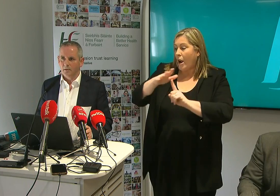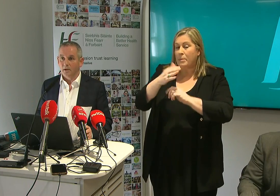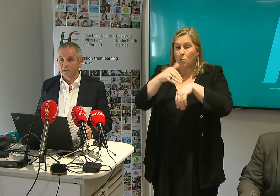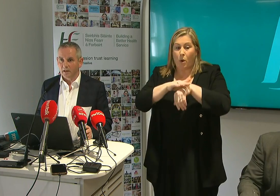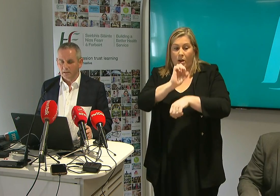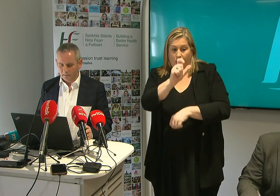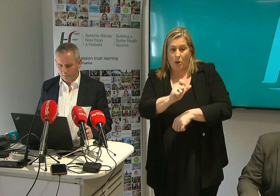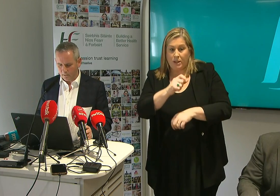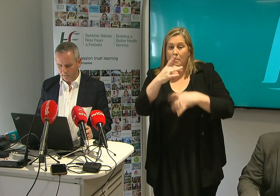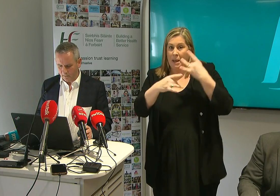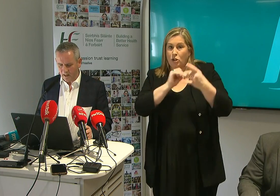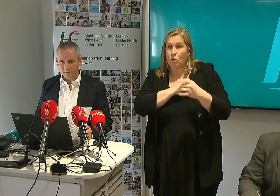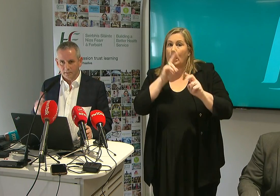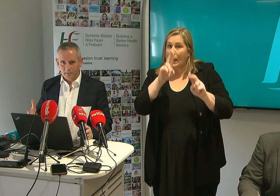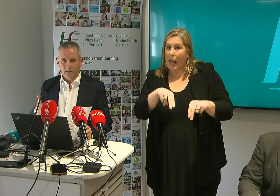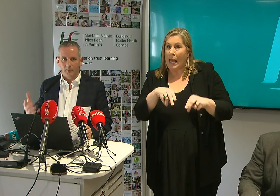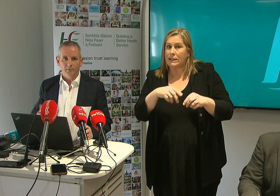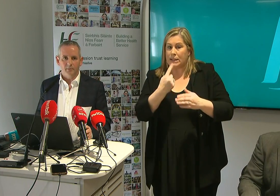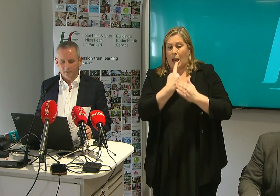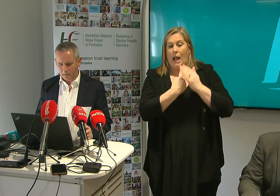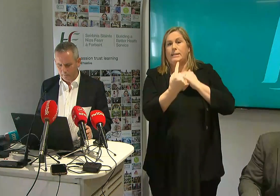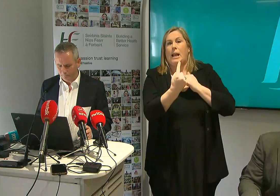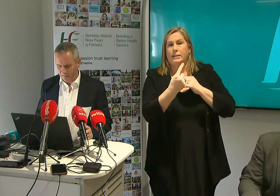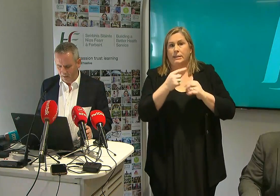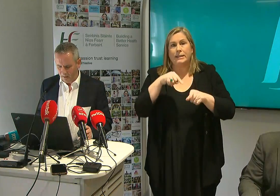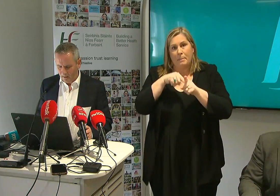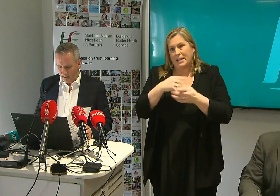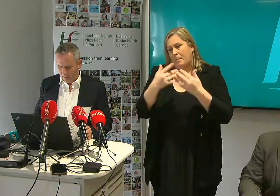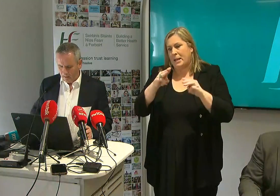to be isolated, I suppose, in some extent, or how many people in the home.